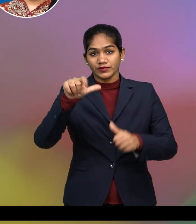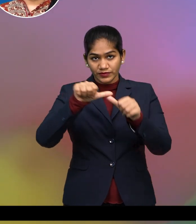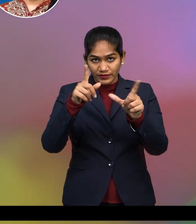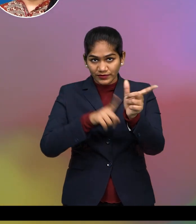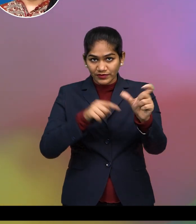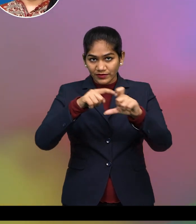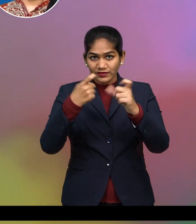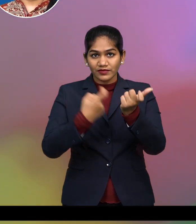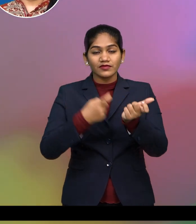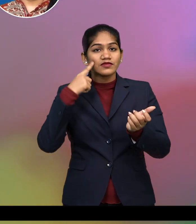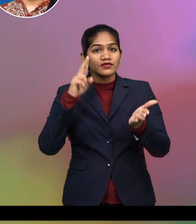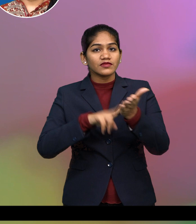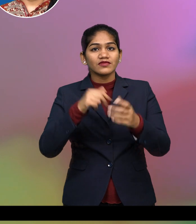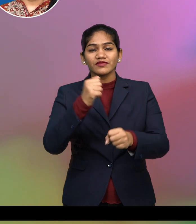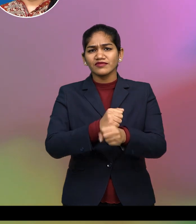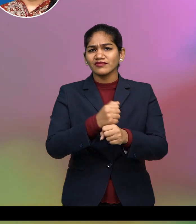Layering.